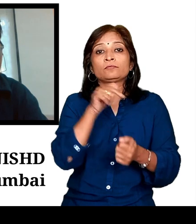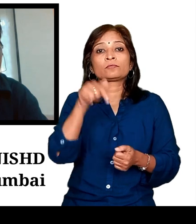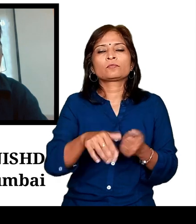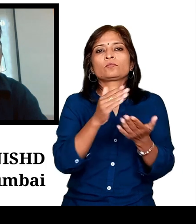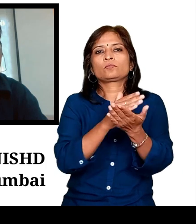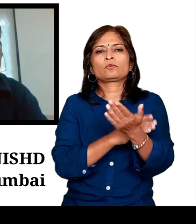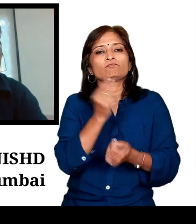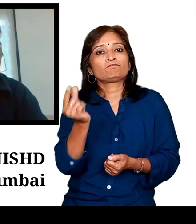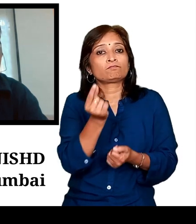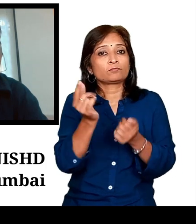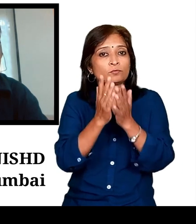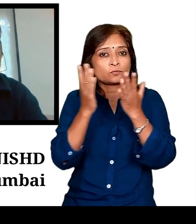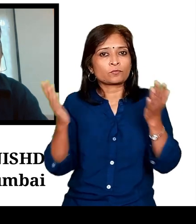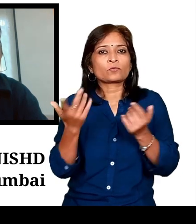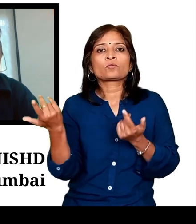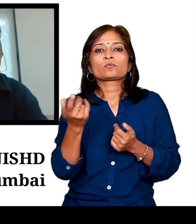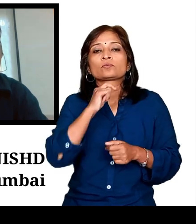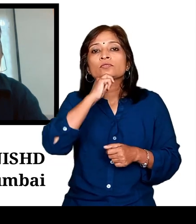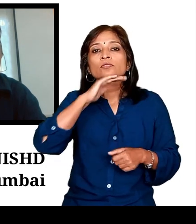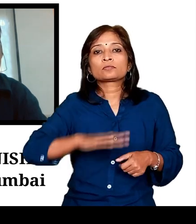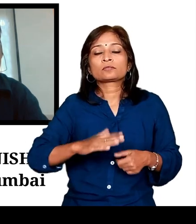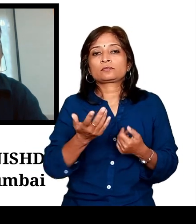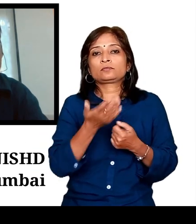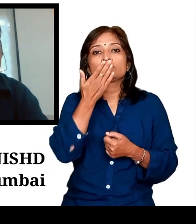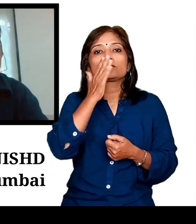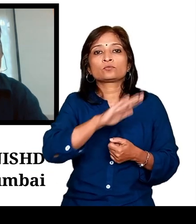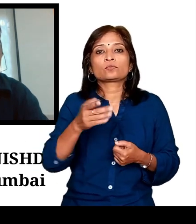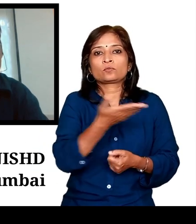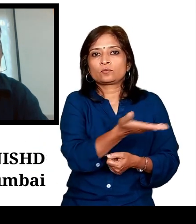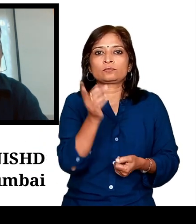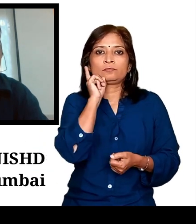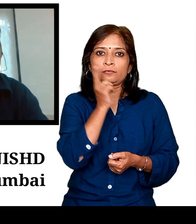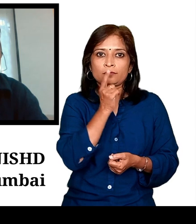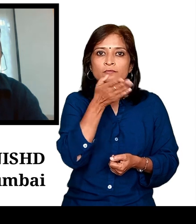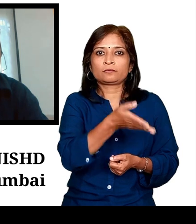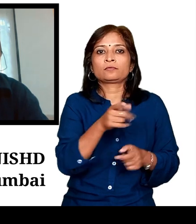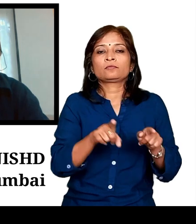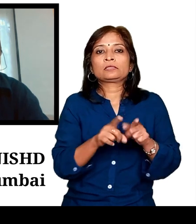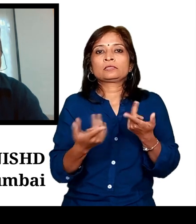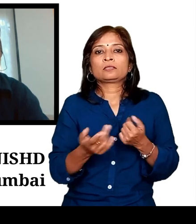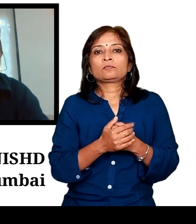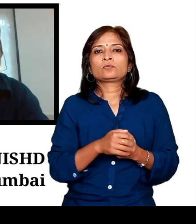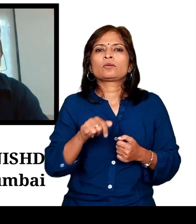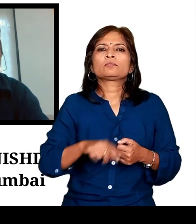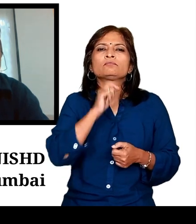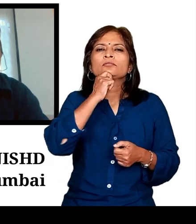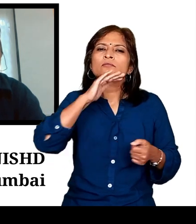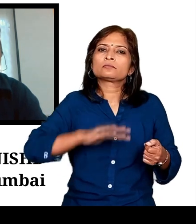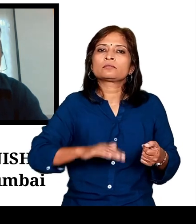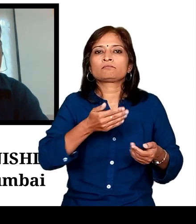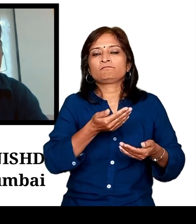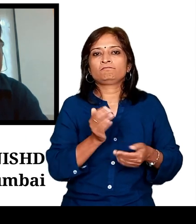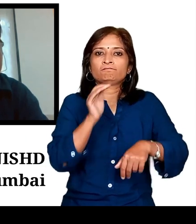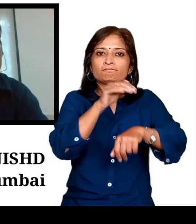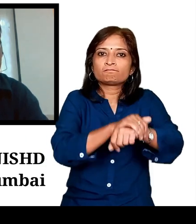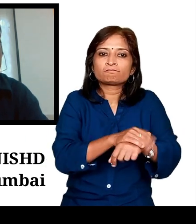very much useful for the children with hearing impairment who are very young and